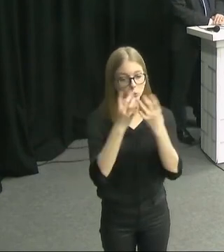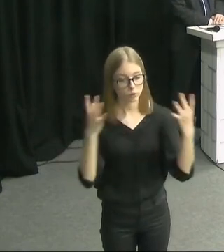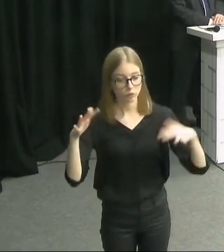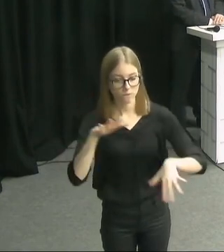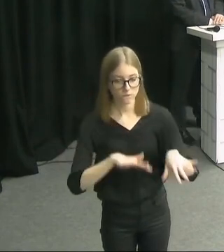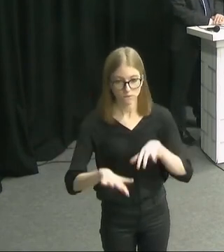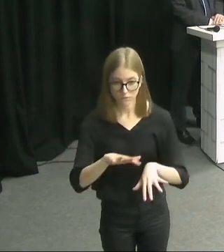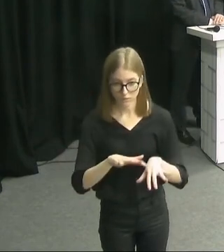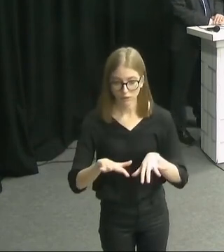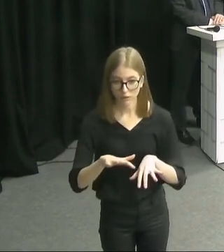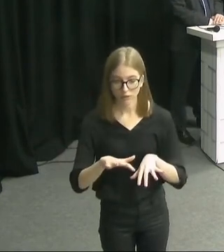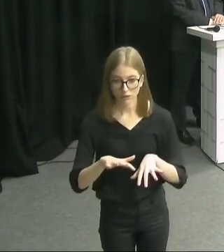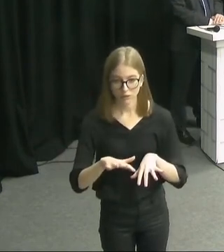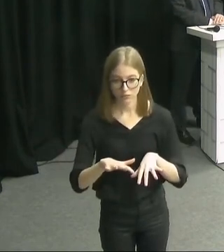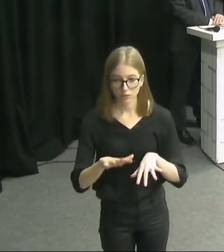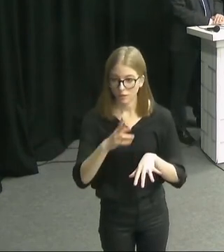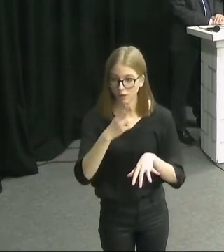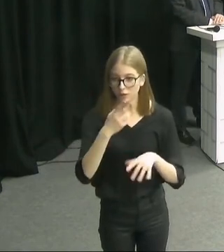So cultural activities